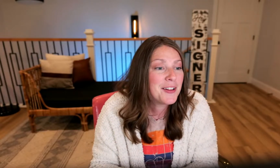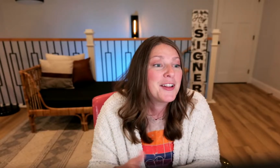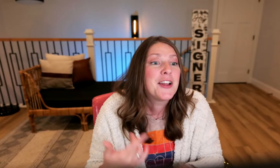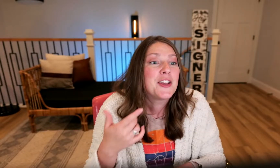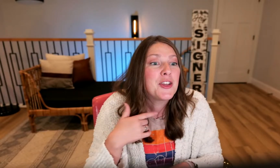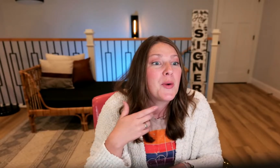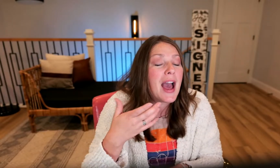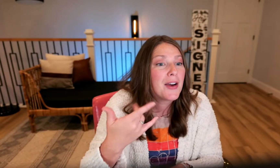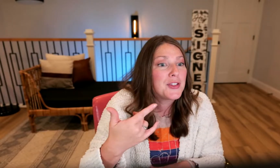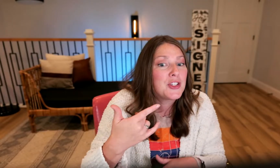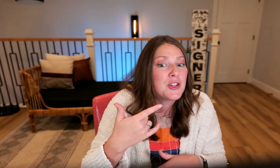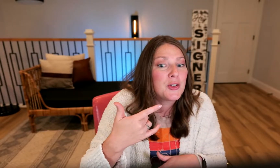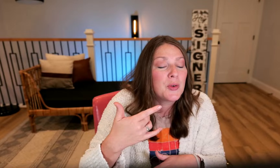Well, you have to